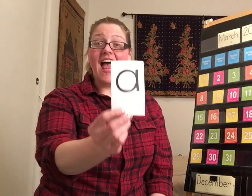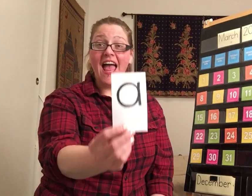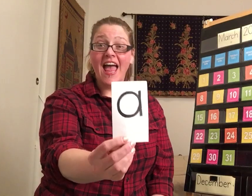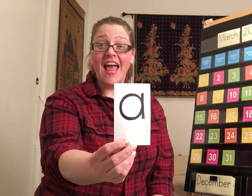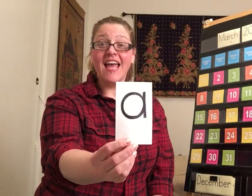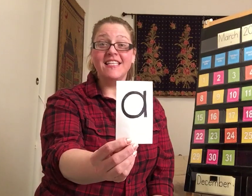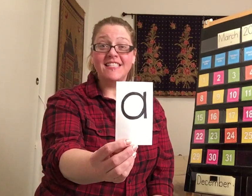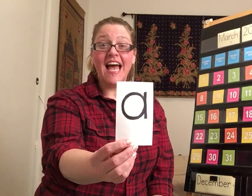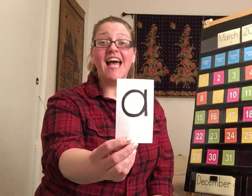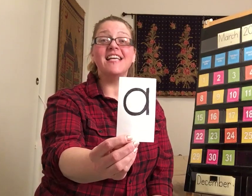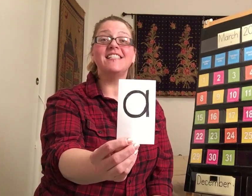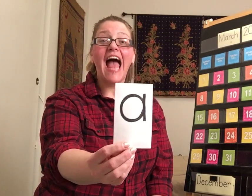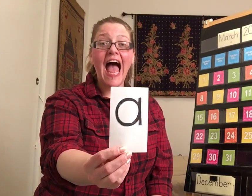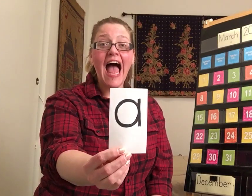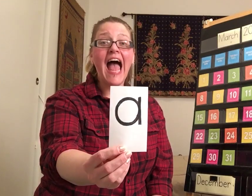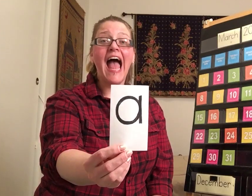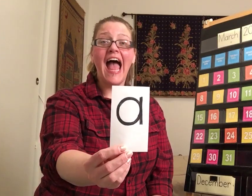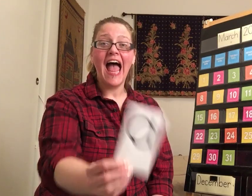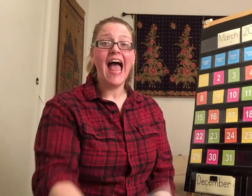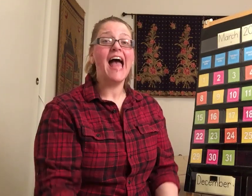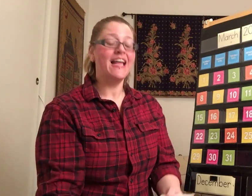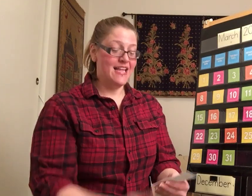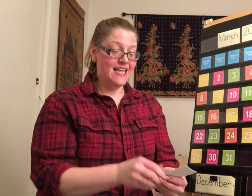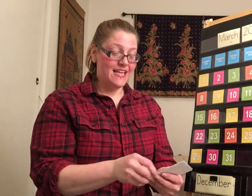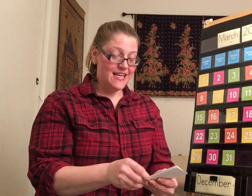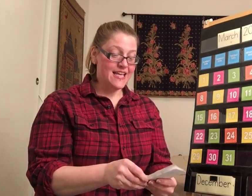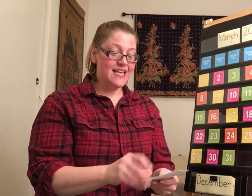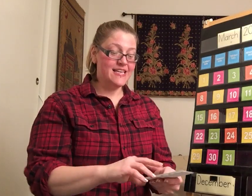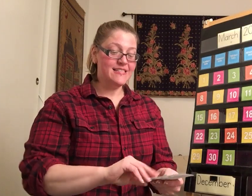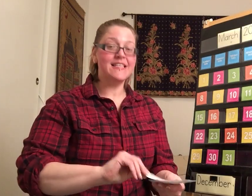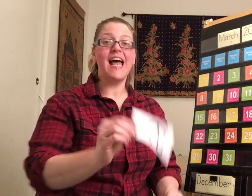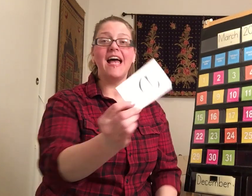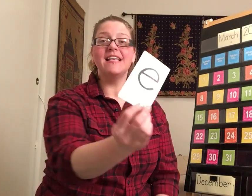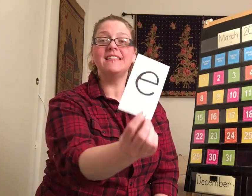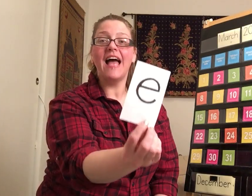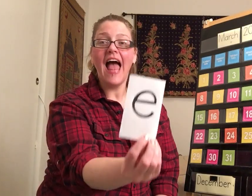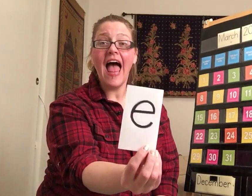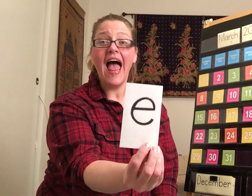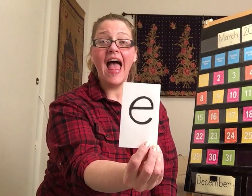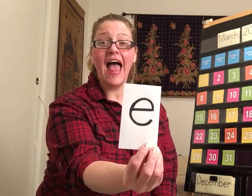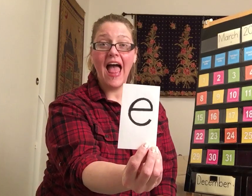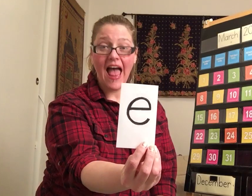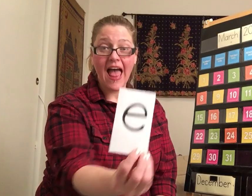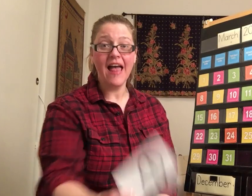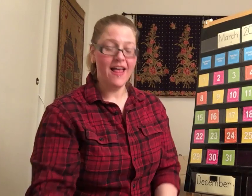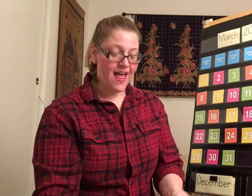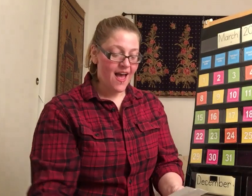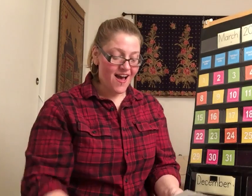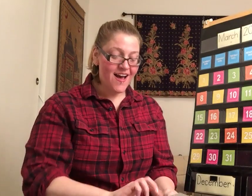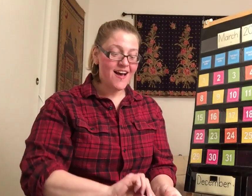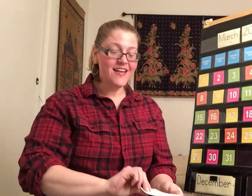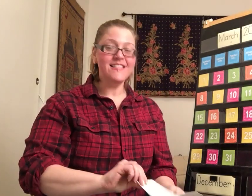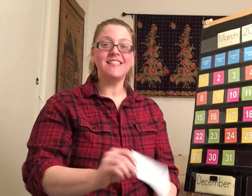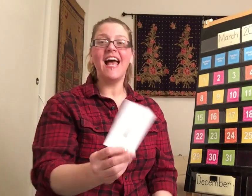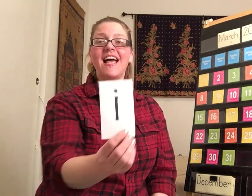A says ah, ah. E says eh, eh. I